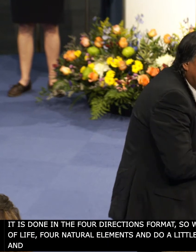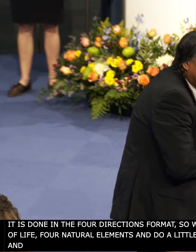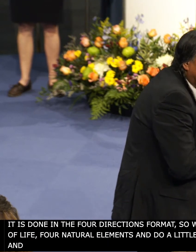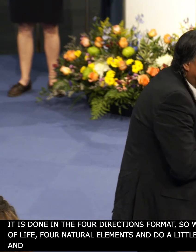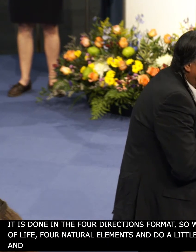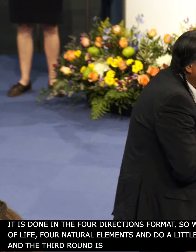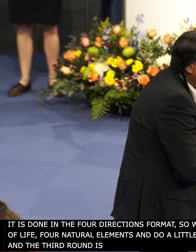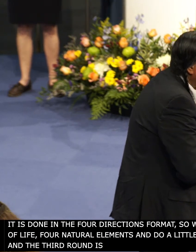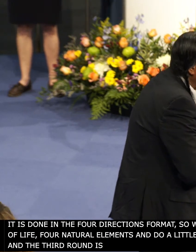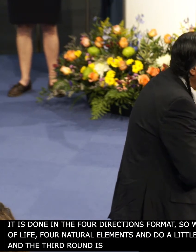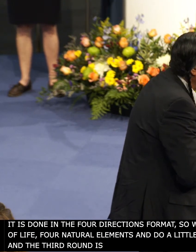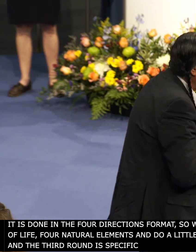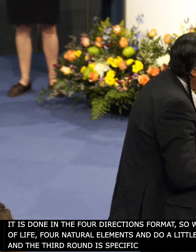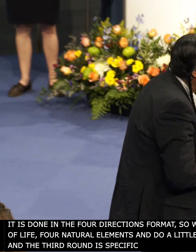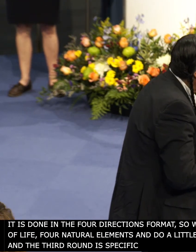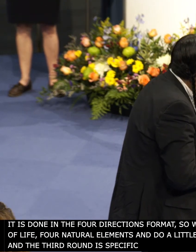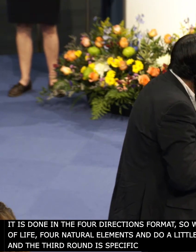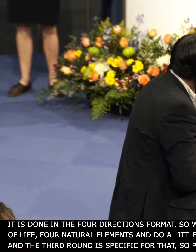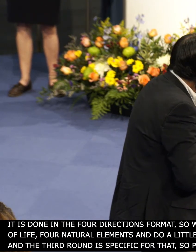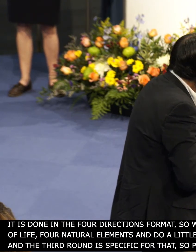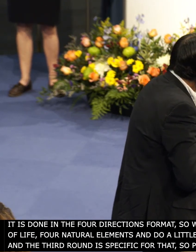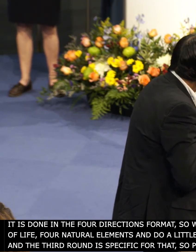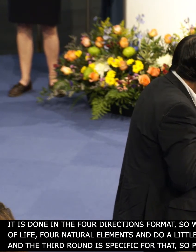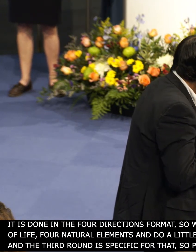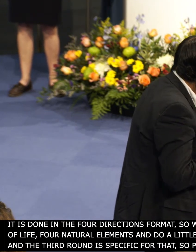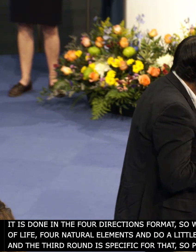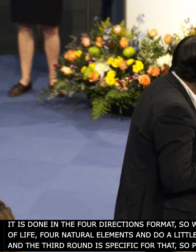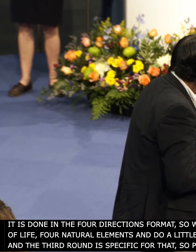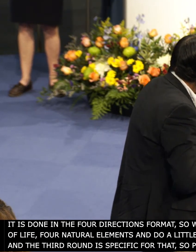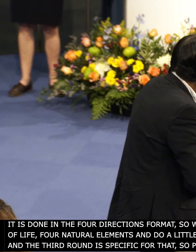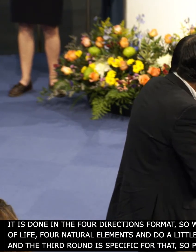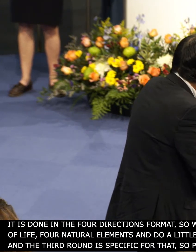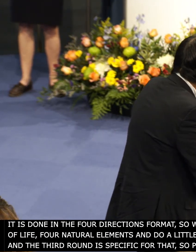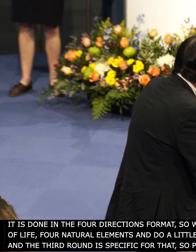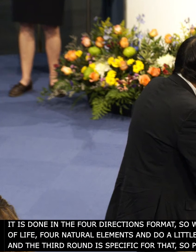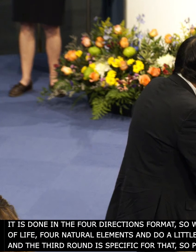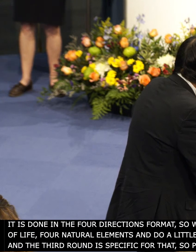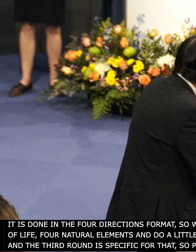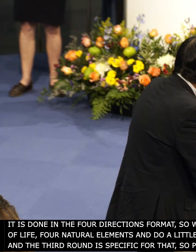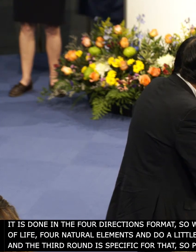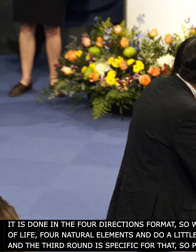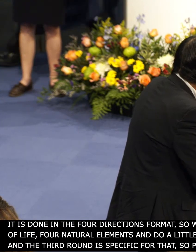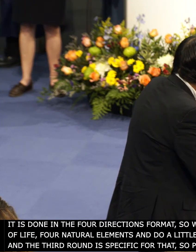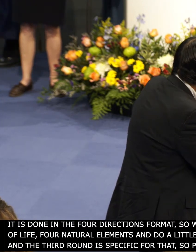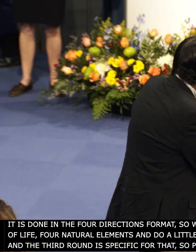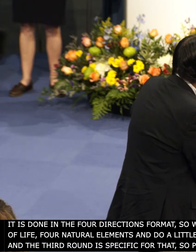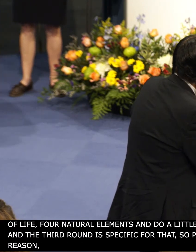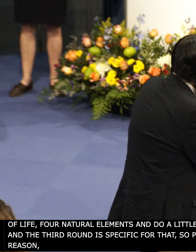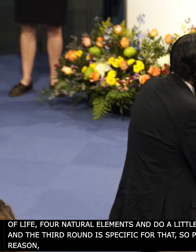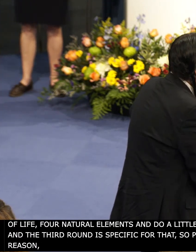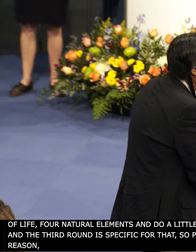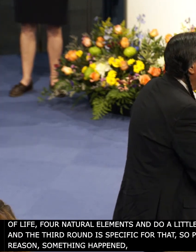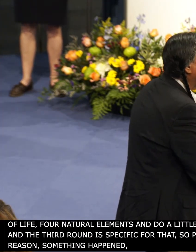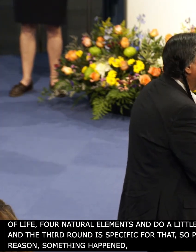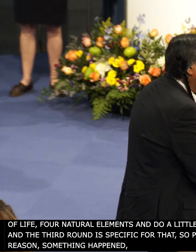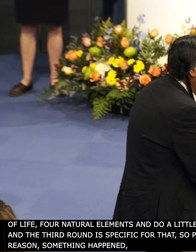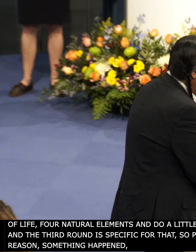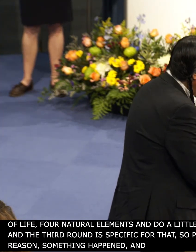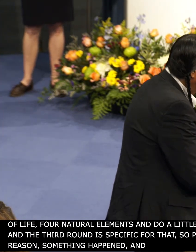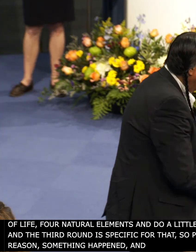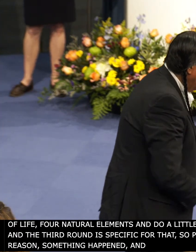that. So pray for the guys who didn't make it here. For whatever reason, something happened, and pray for their families also.